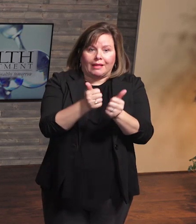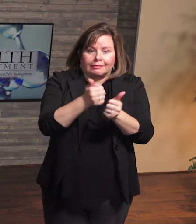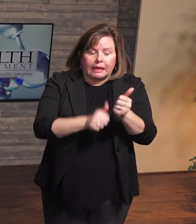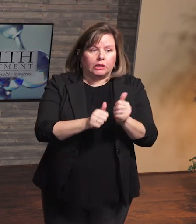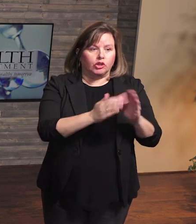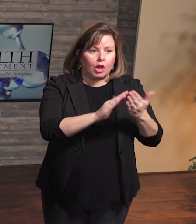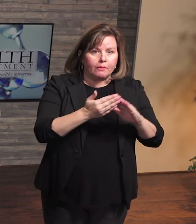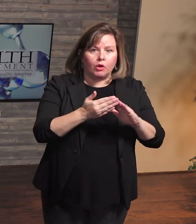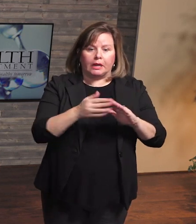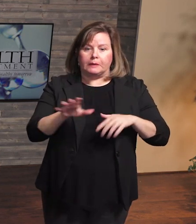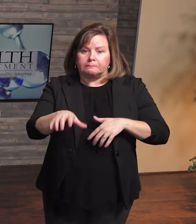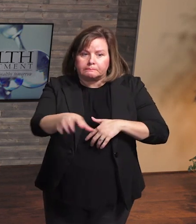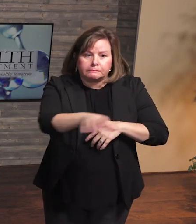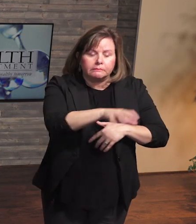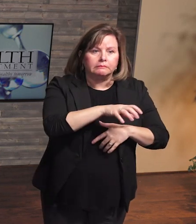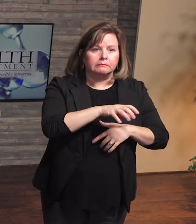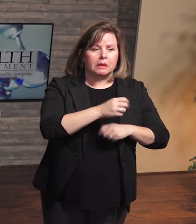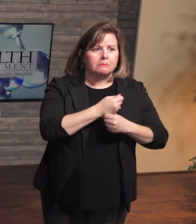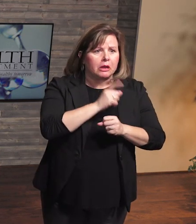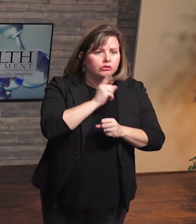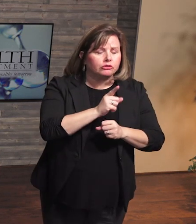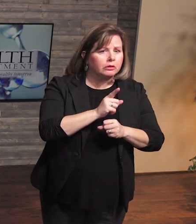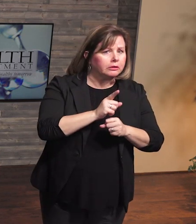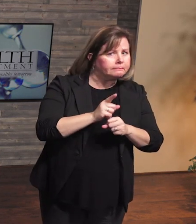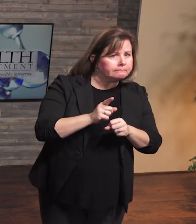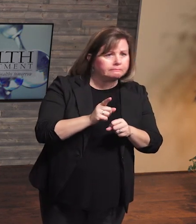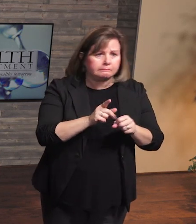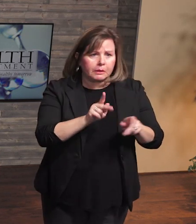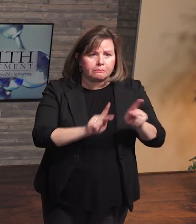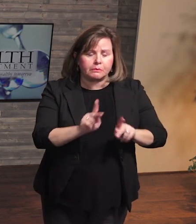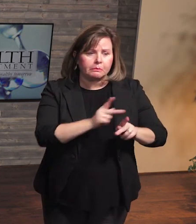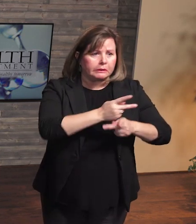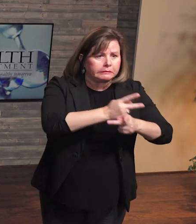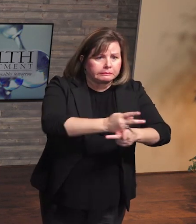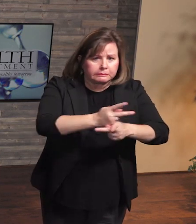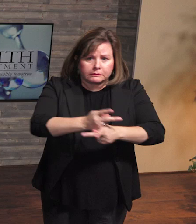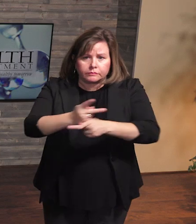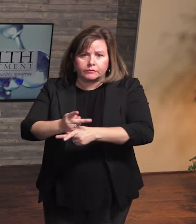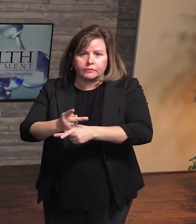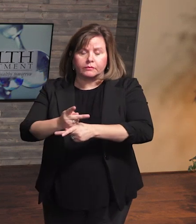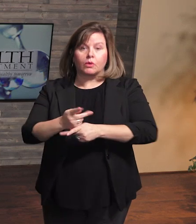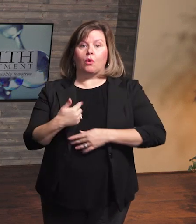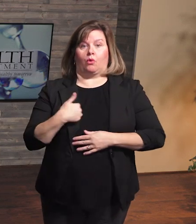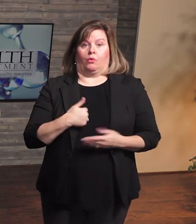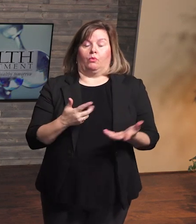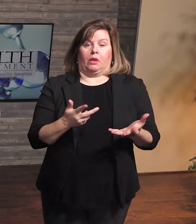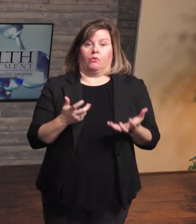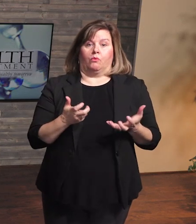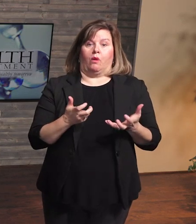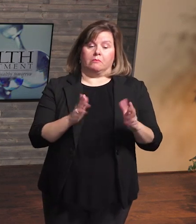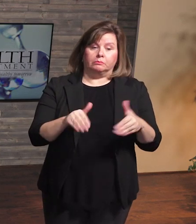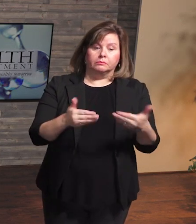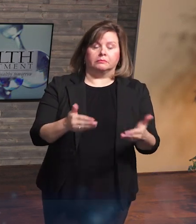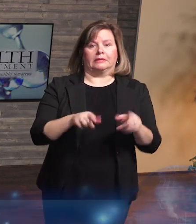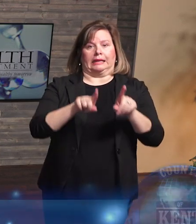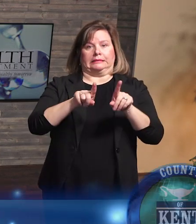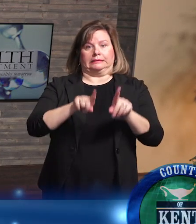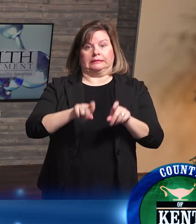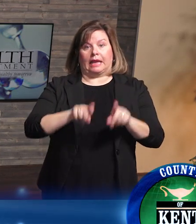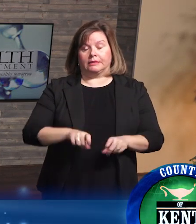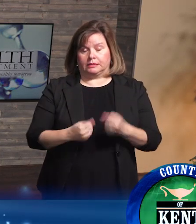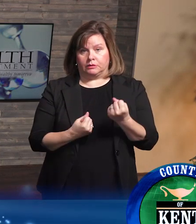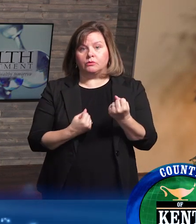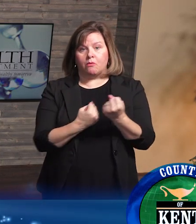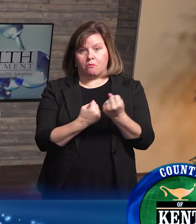cared for during this crisis. And in particular, we're working very hard right now to make sure that we can provide testing support